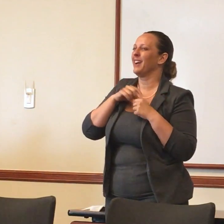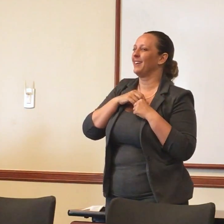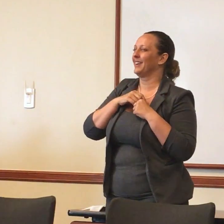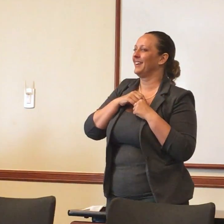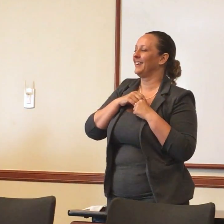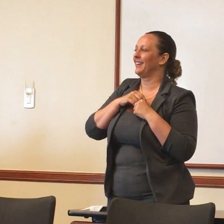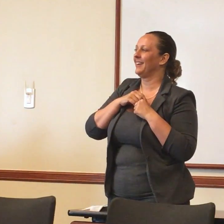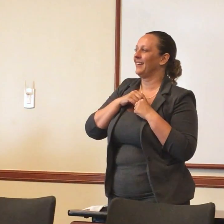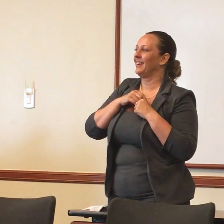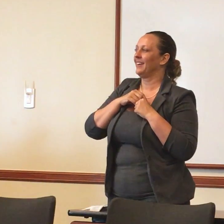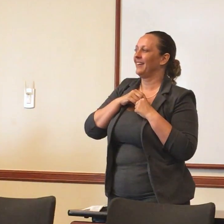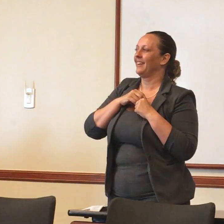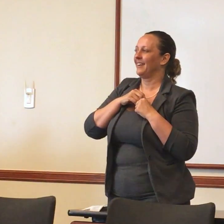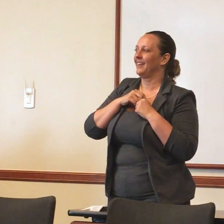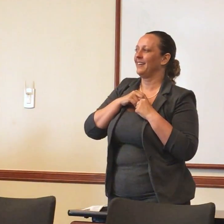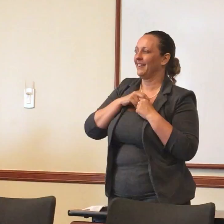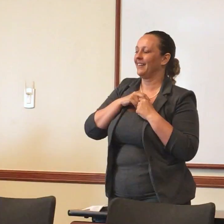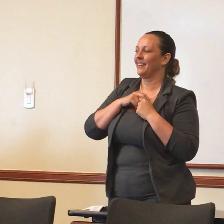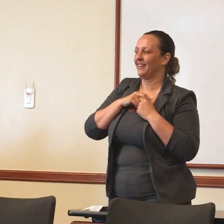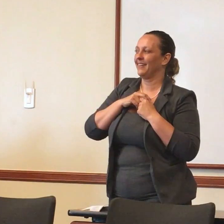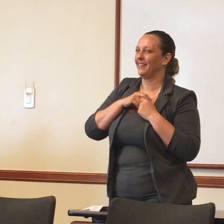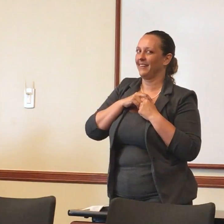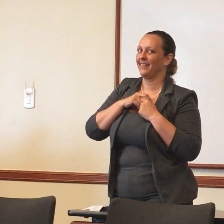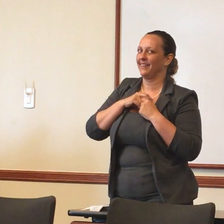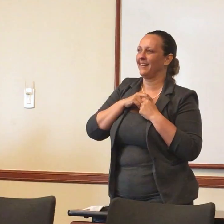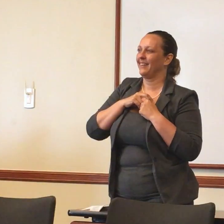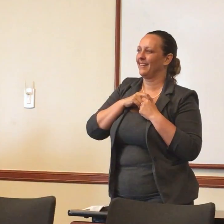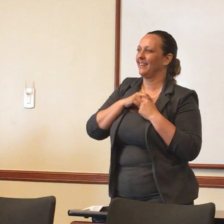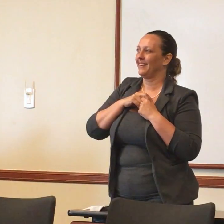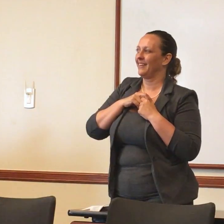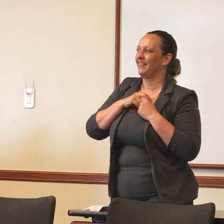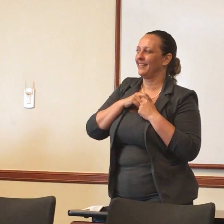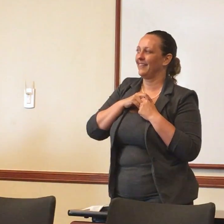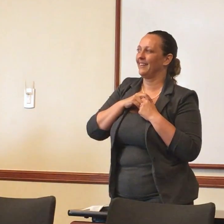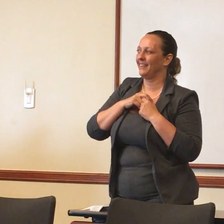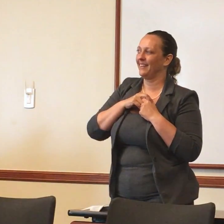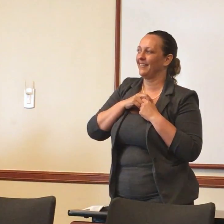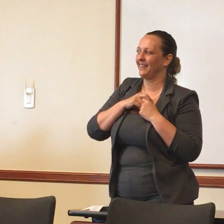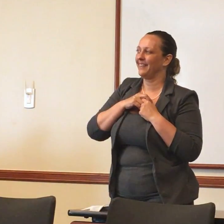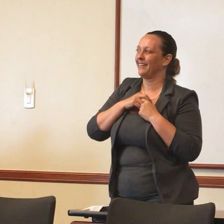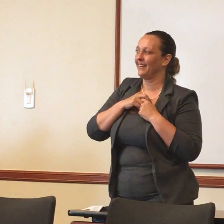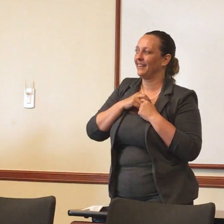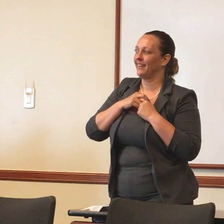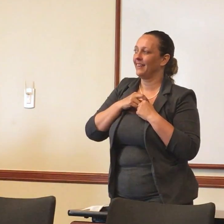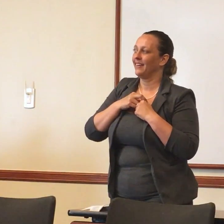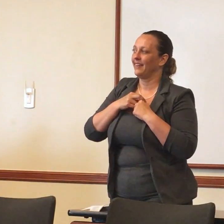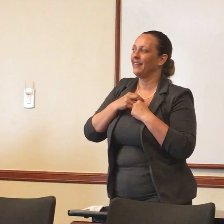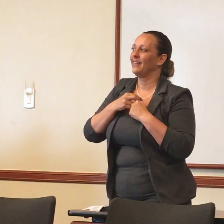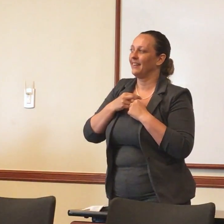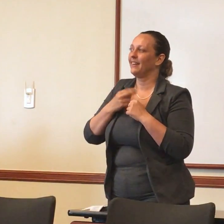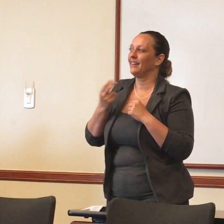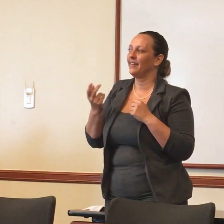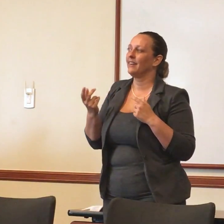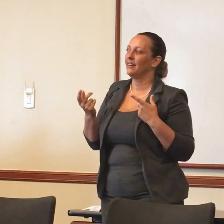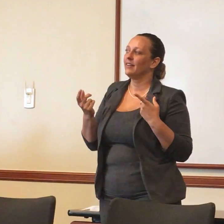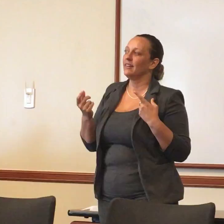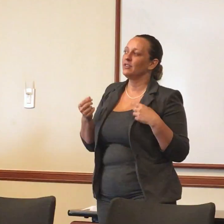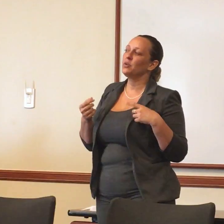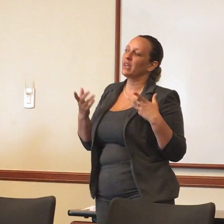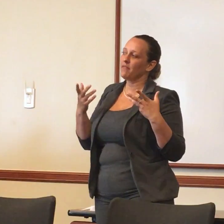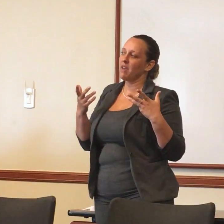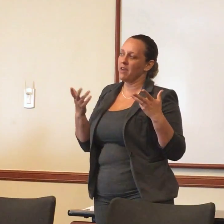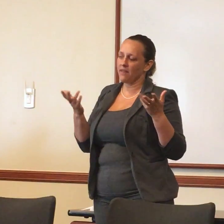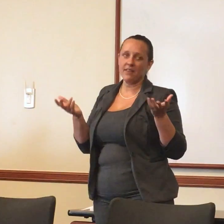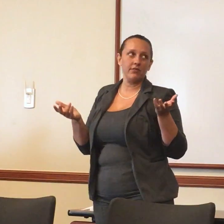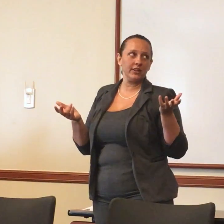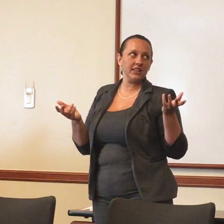with gates that go up and down, people just go in, there's no code, so I'm not really worried about that, so I don't have to be concerned about that at all in my community.